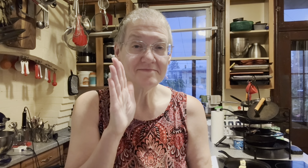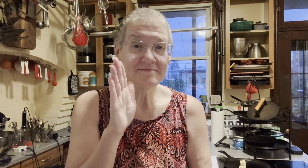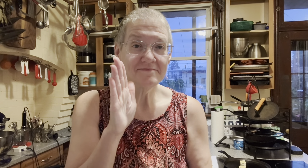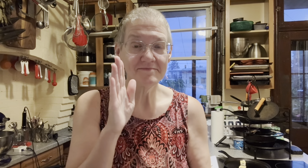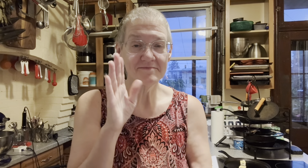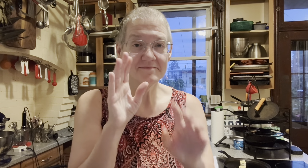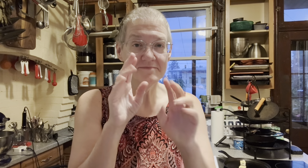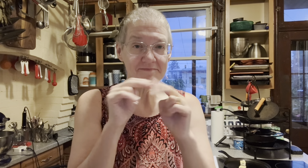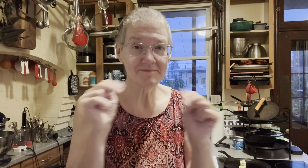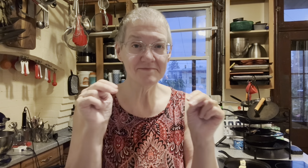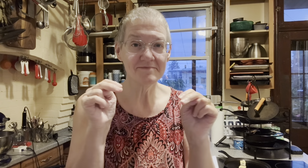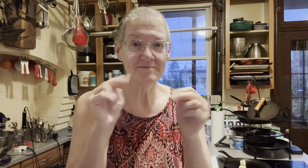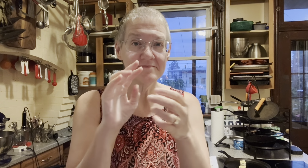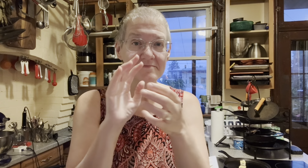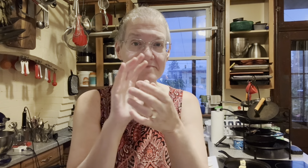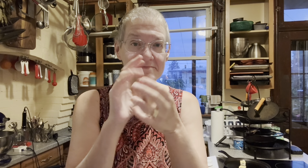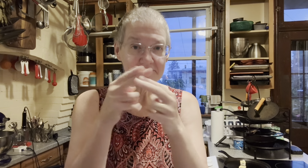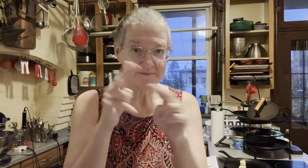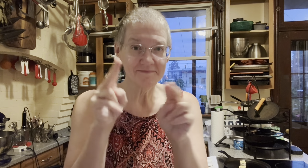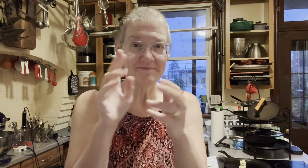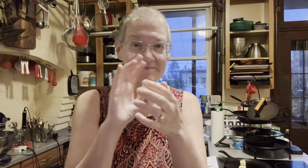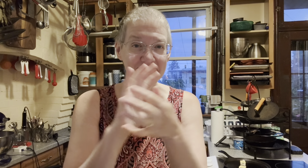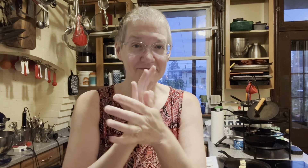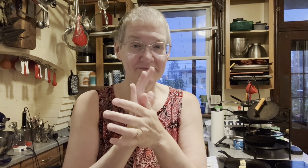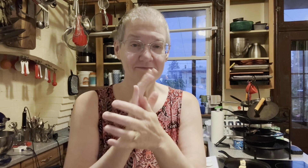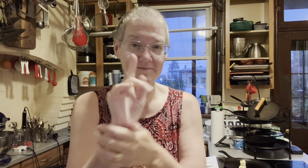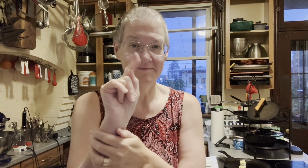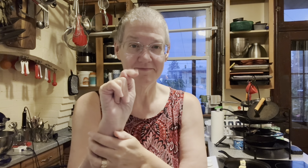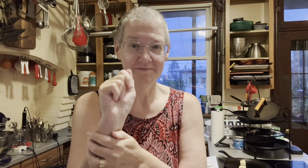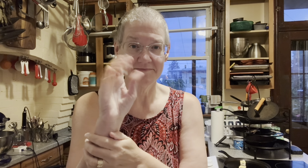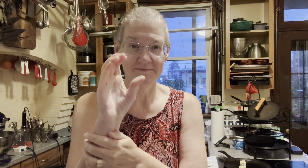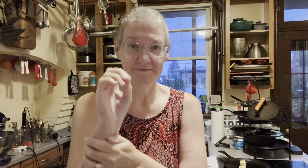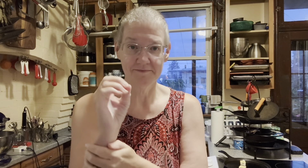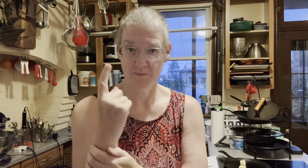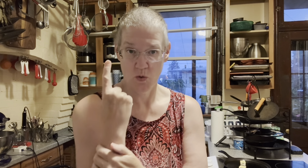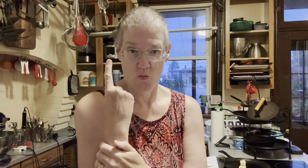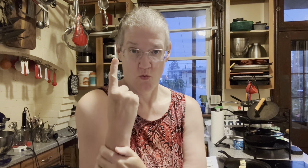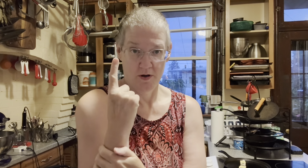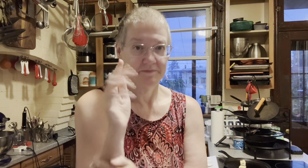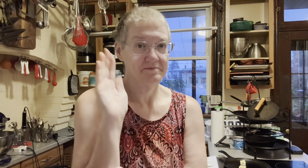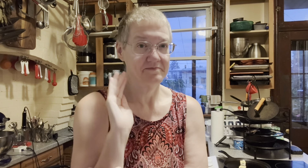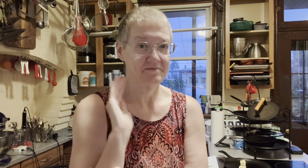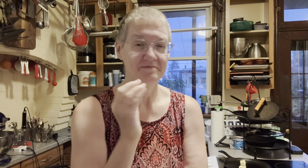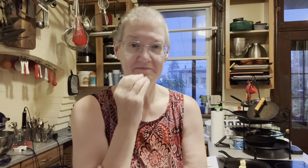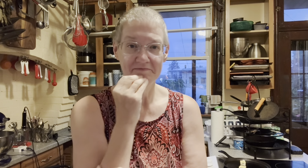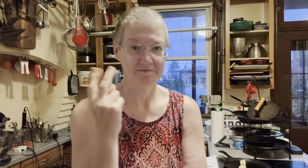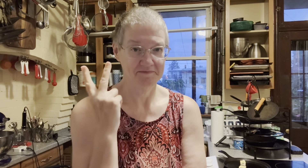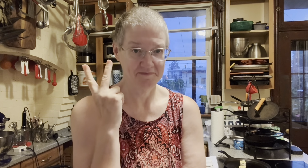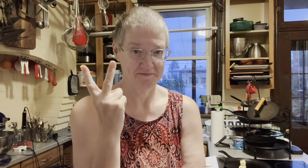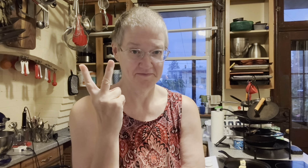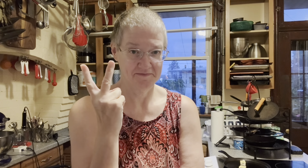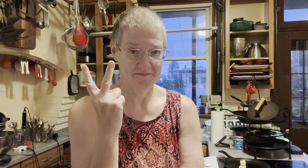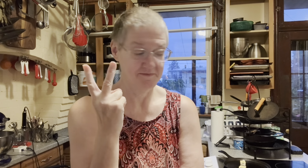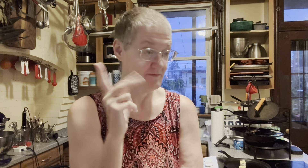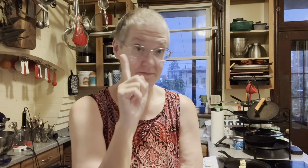Breakfast is going to be bacon, egg, and cheese taco. Just one. I used to have two